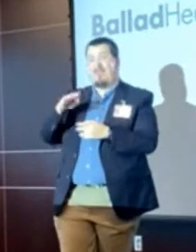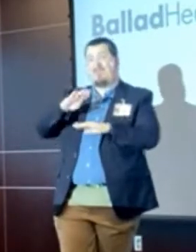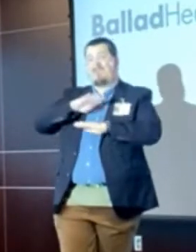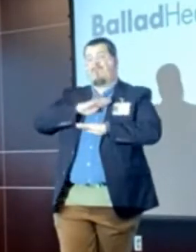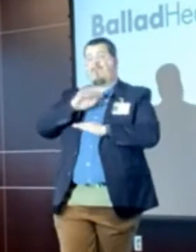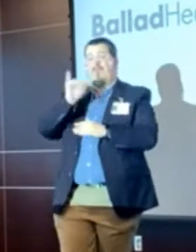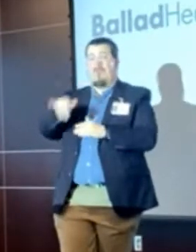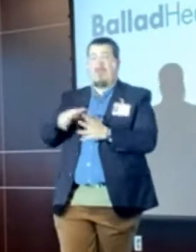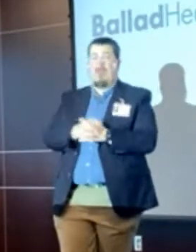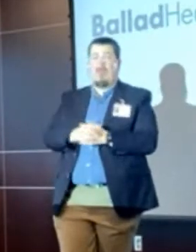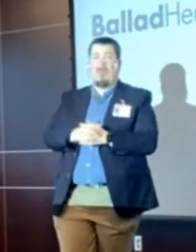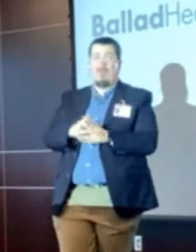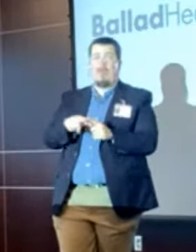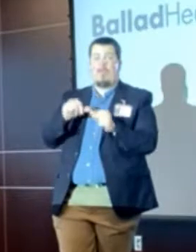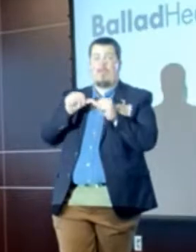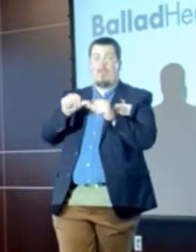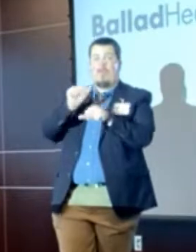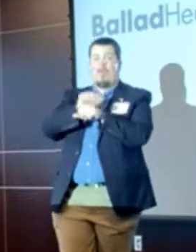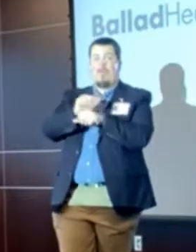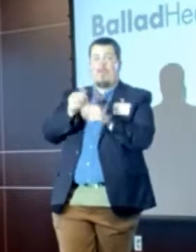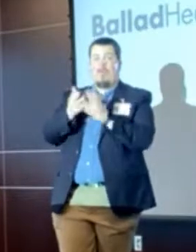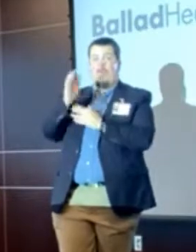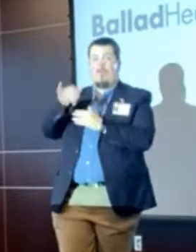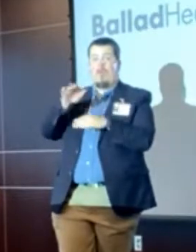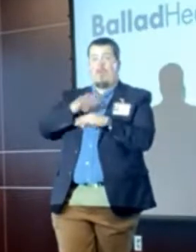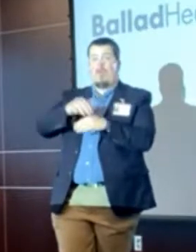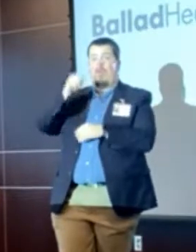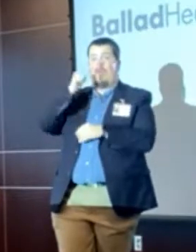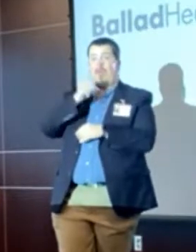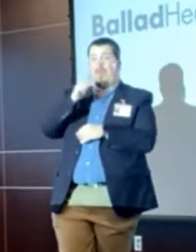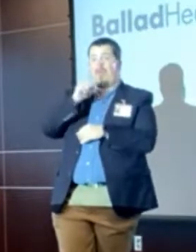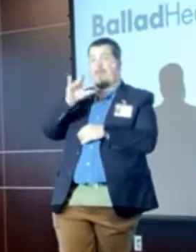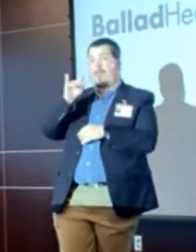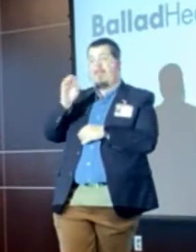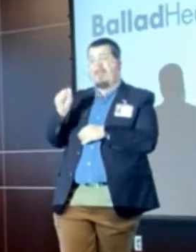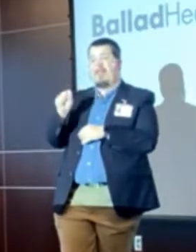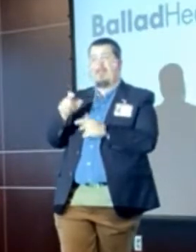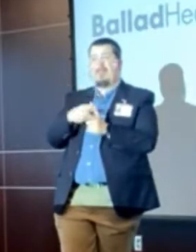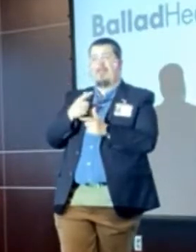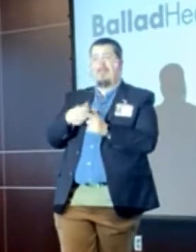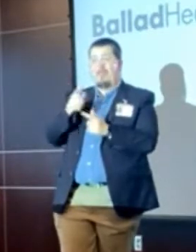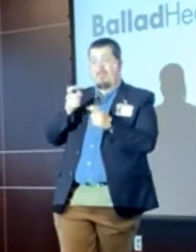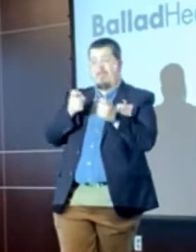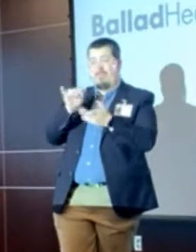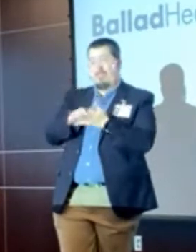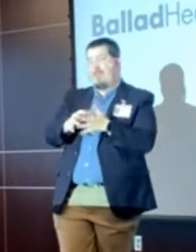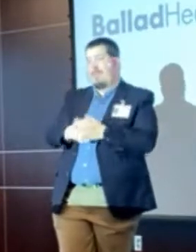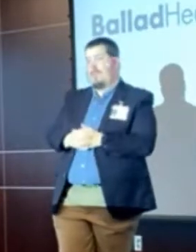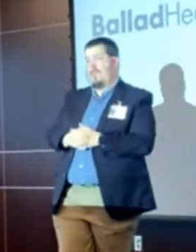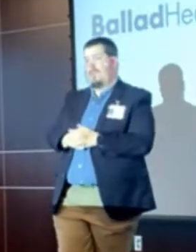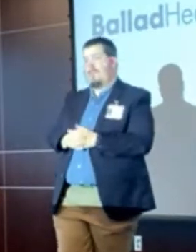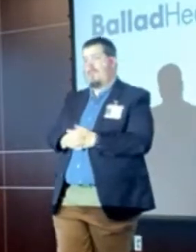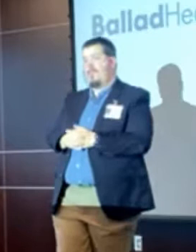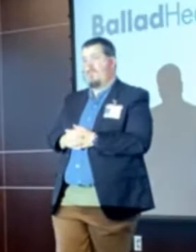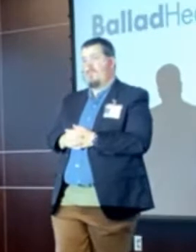with that. But we'll continue working through it on a day-by-day, week-by-week basis to manage